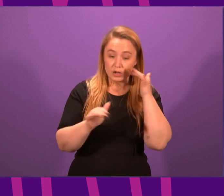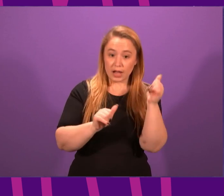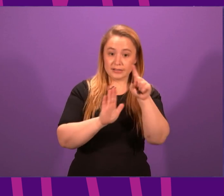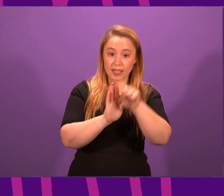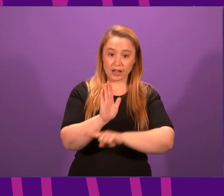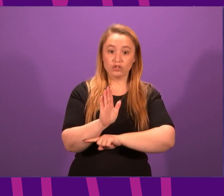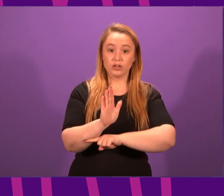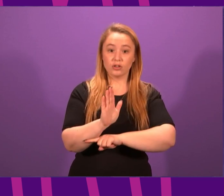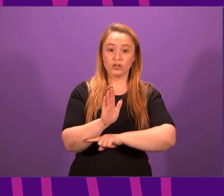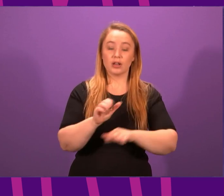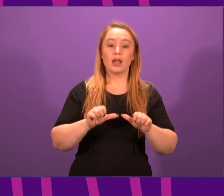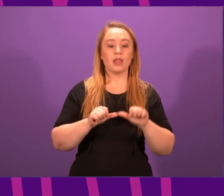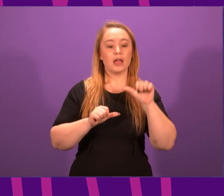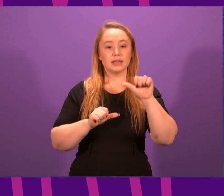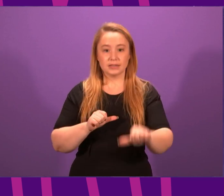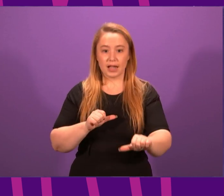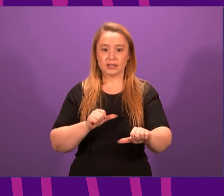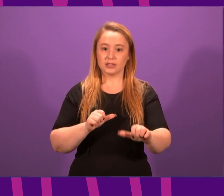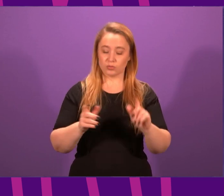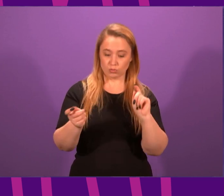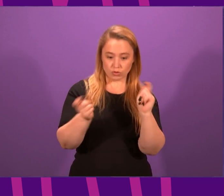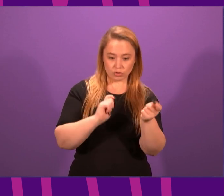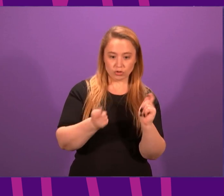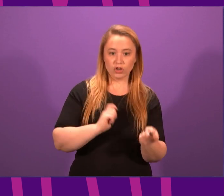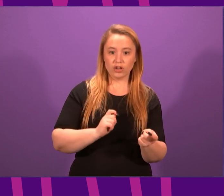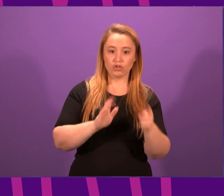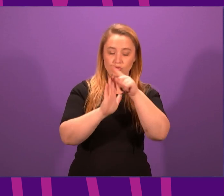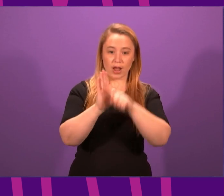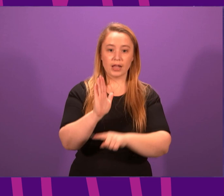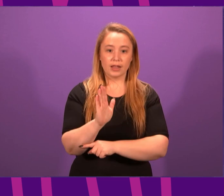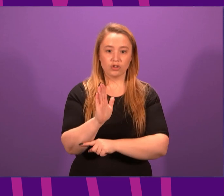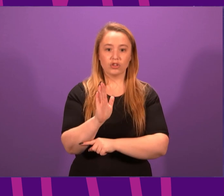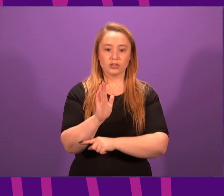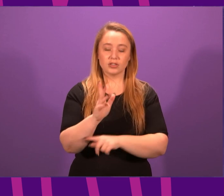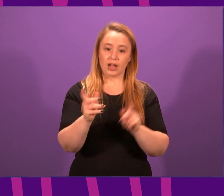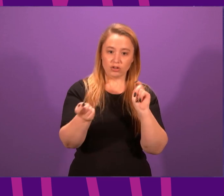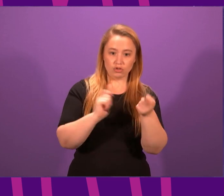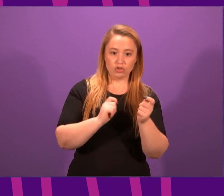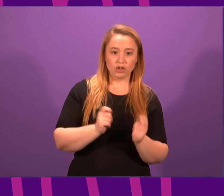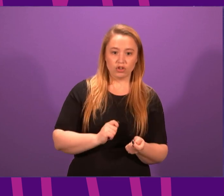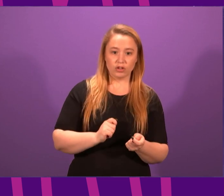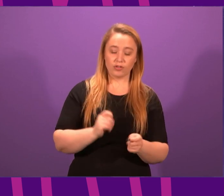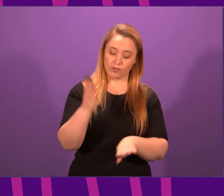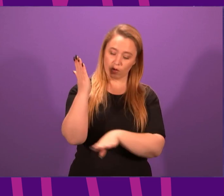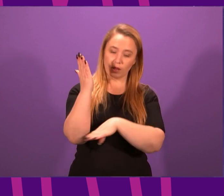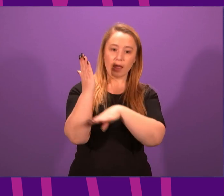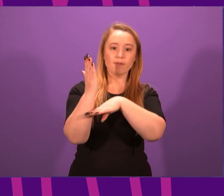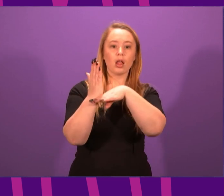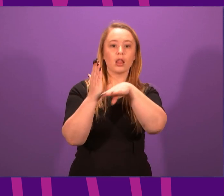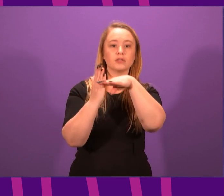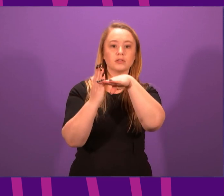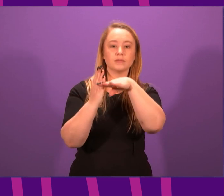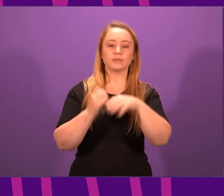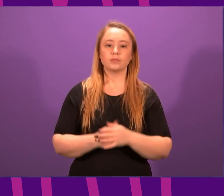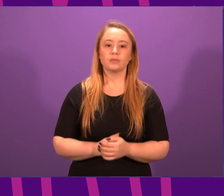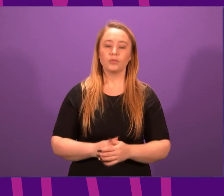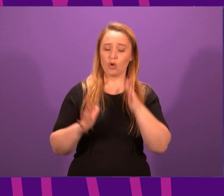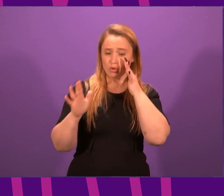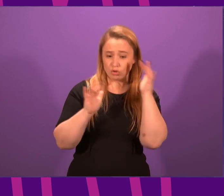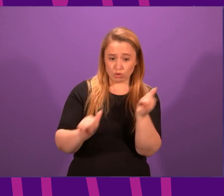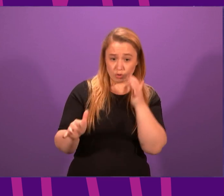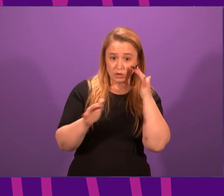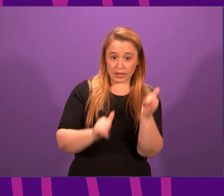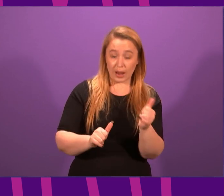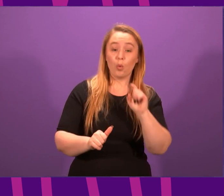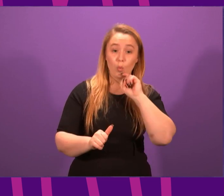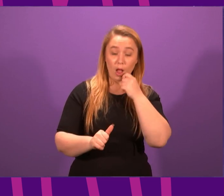to that, and then there will be changes to the regulations with any changes to the levels framework. So there will be scrutiny in the